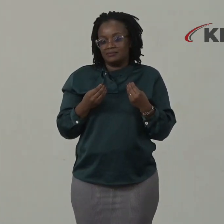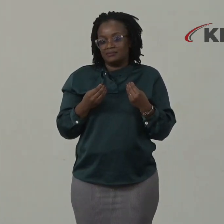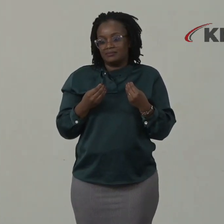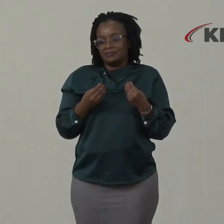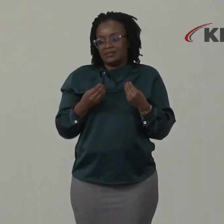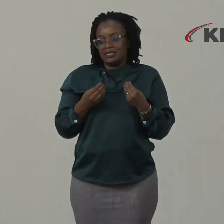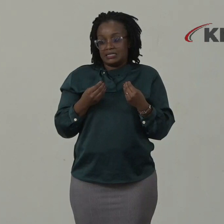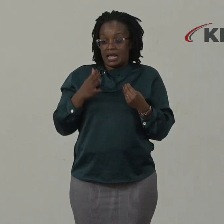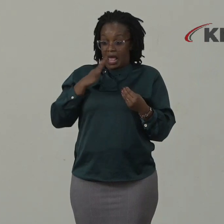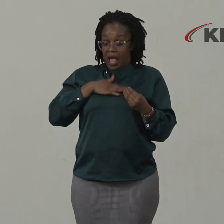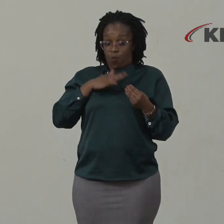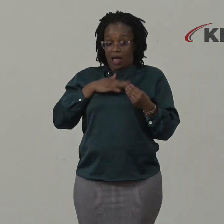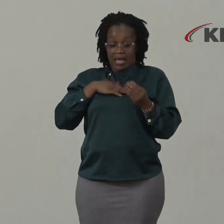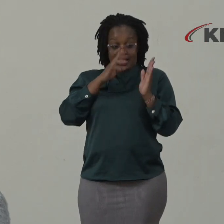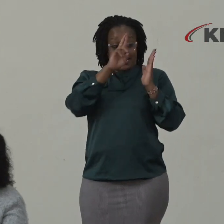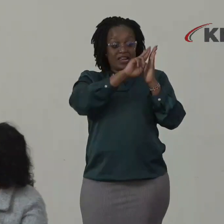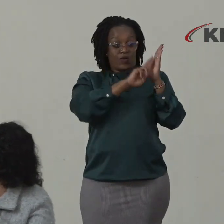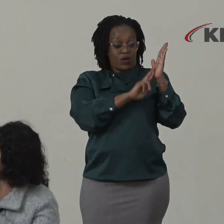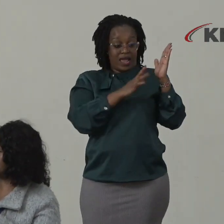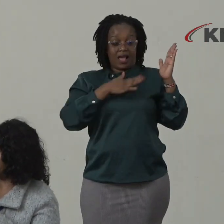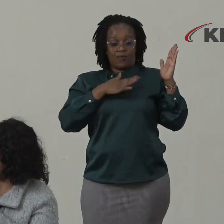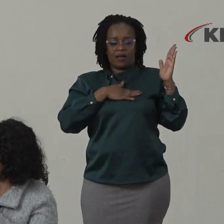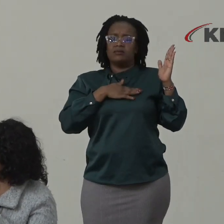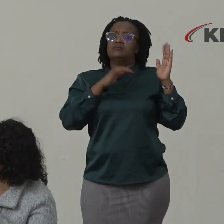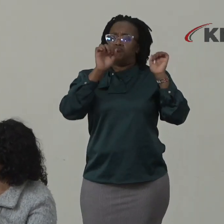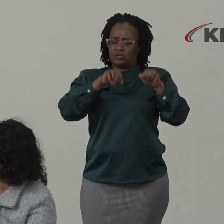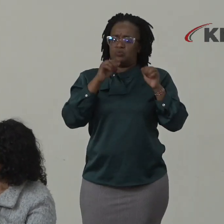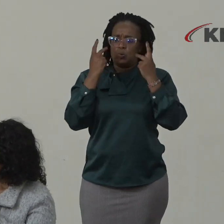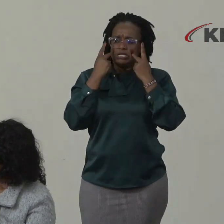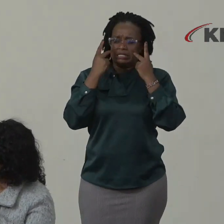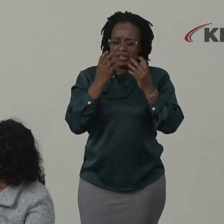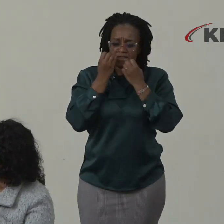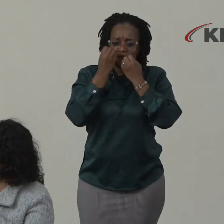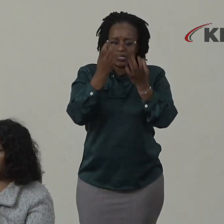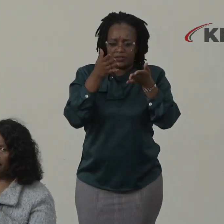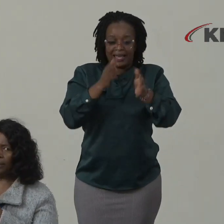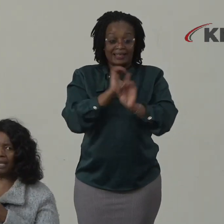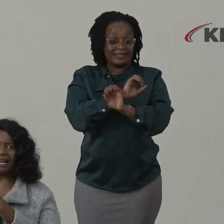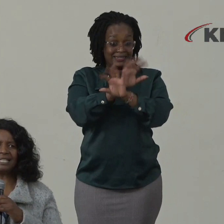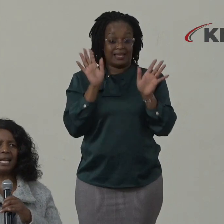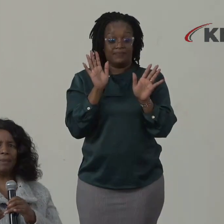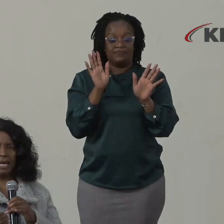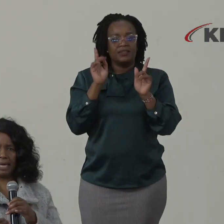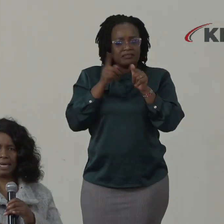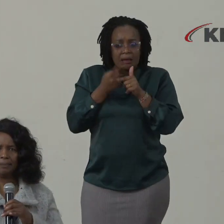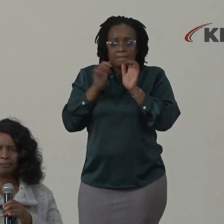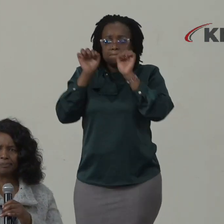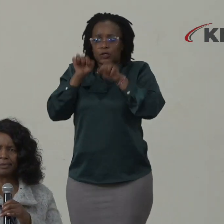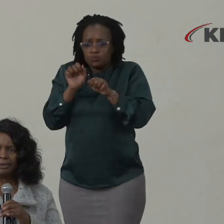in our database, we should be able to see that information. Then we can